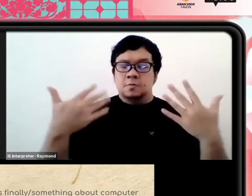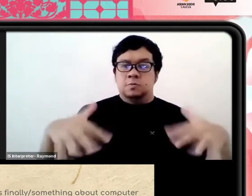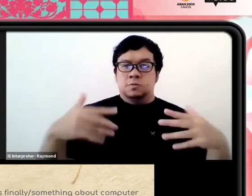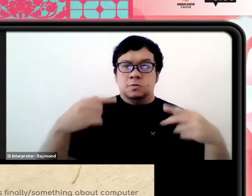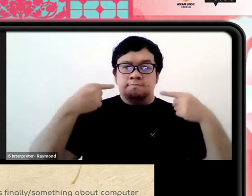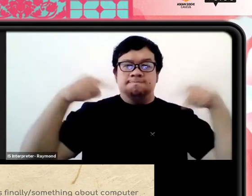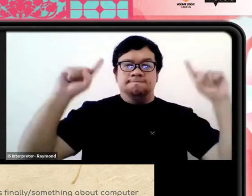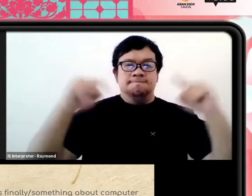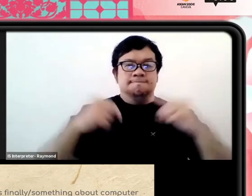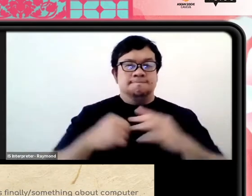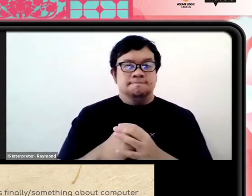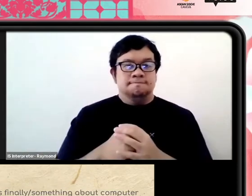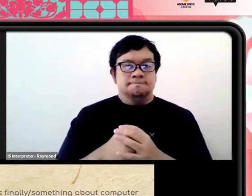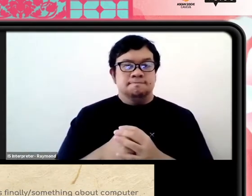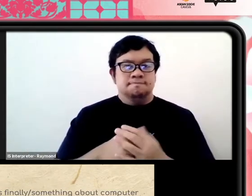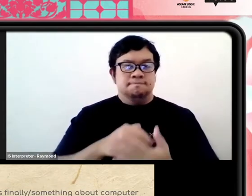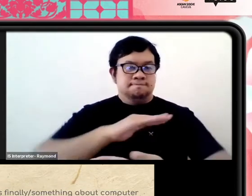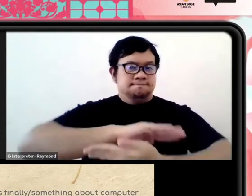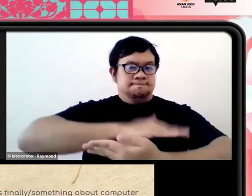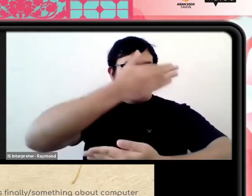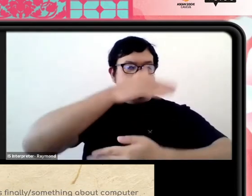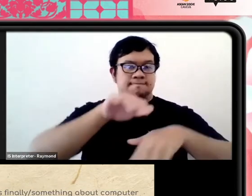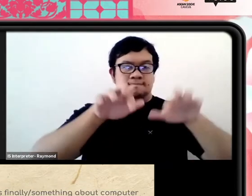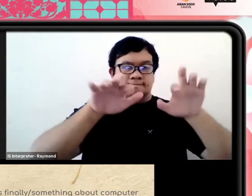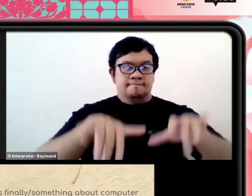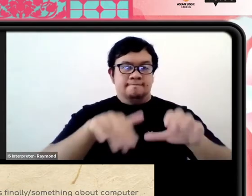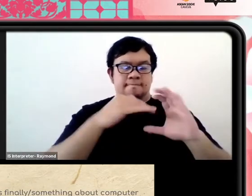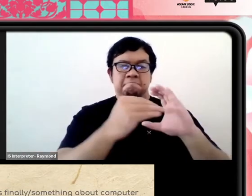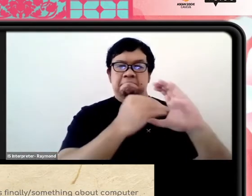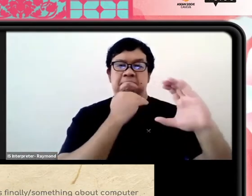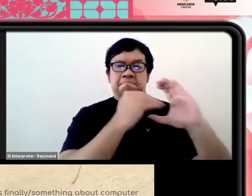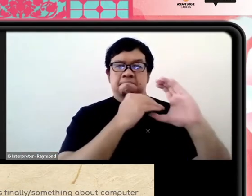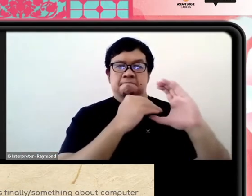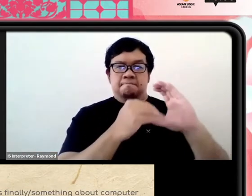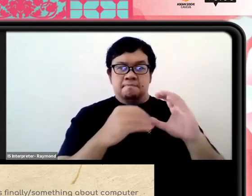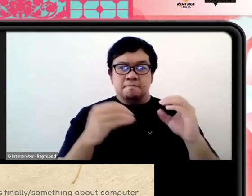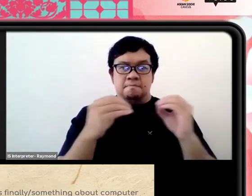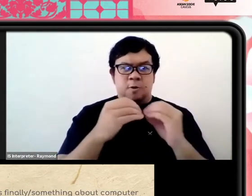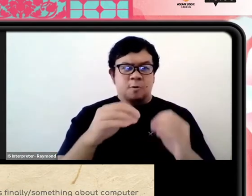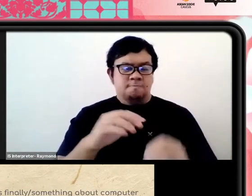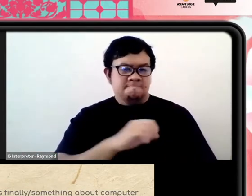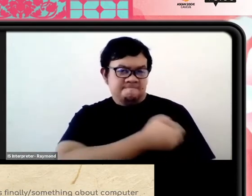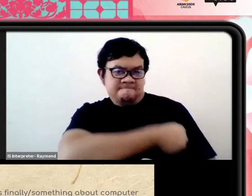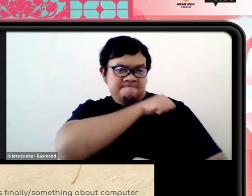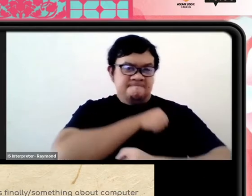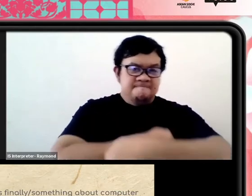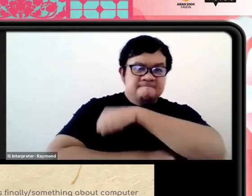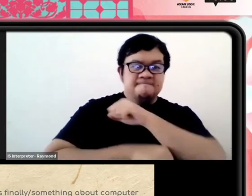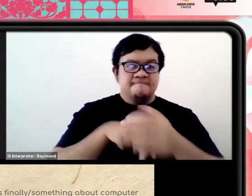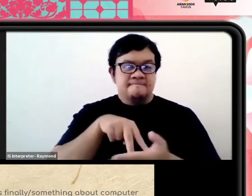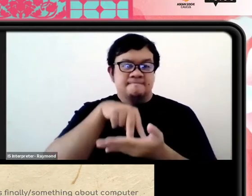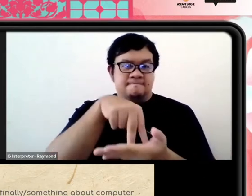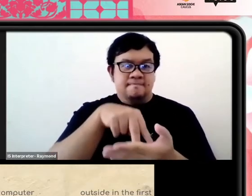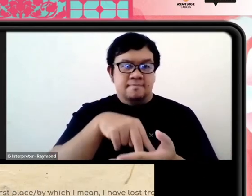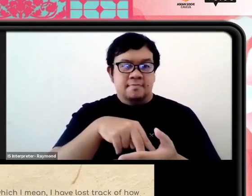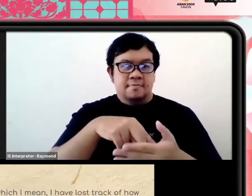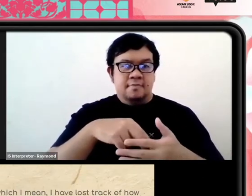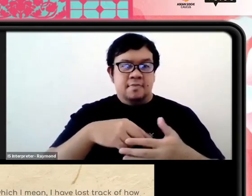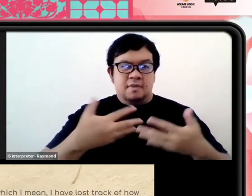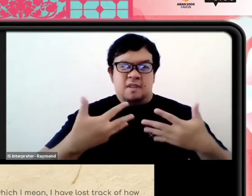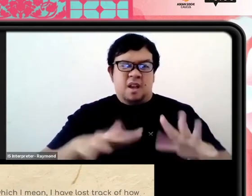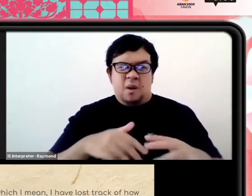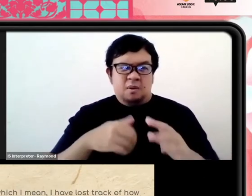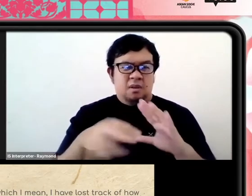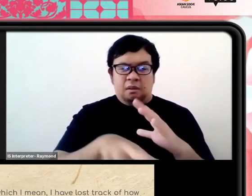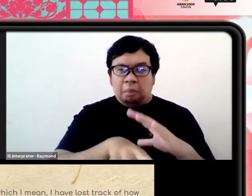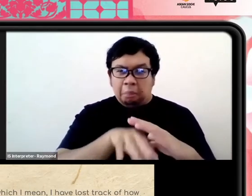and casually emailed off bios that makes us all braver, and they can't make you come out if you're not allowed outside in the first place. By which I